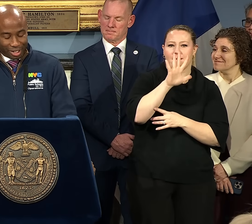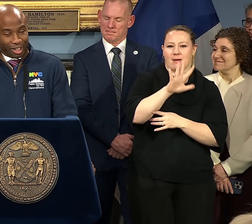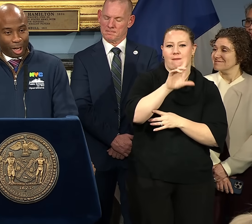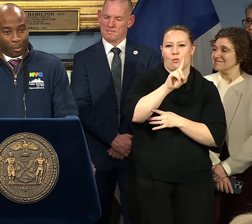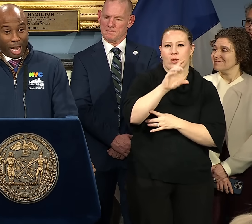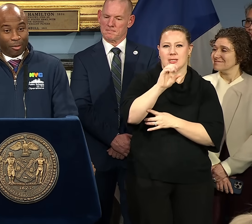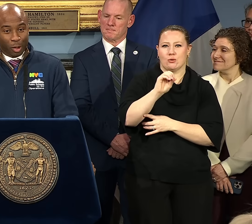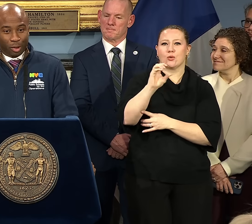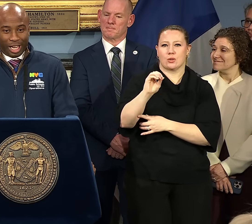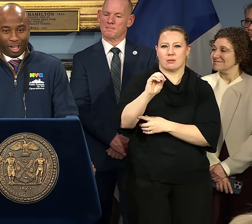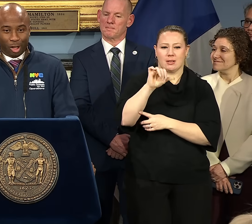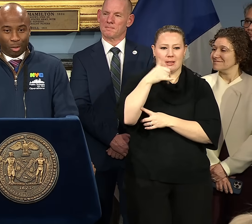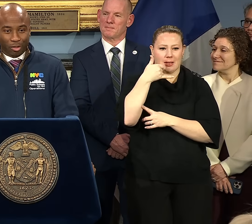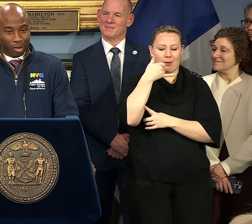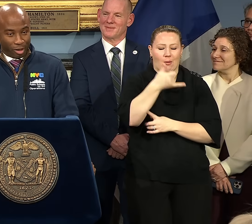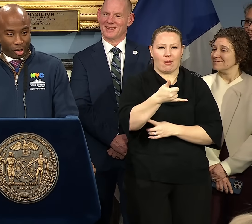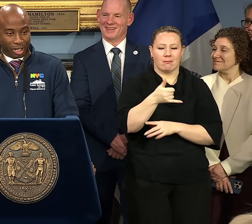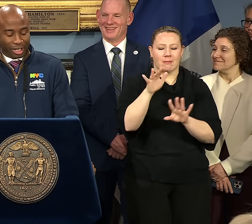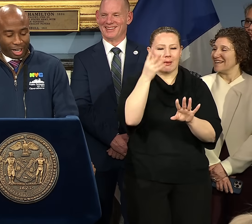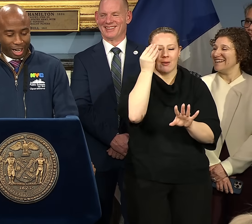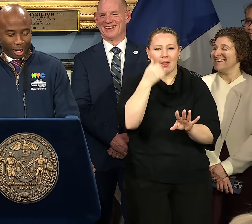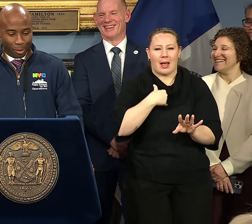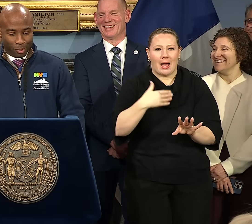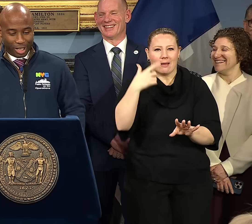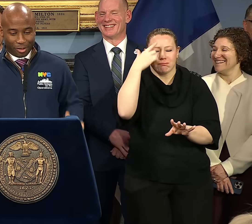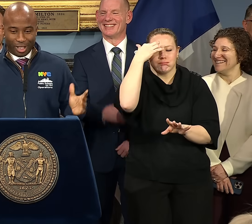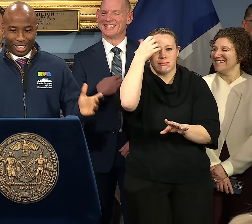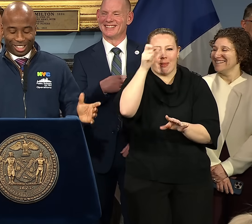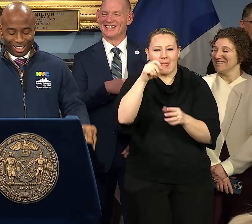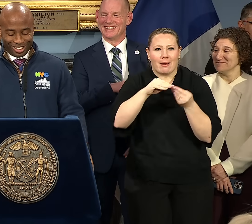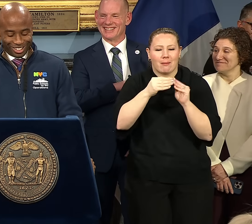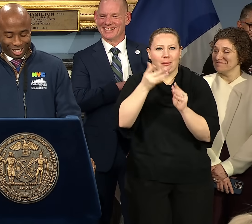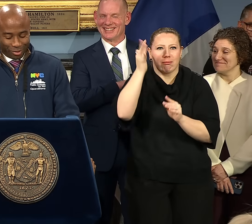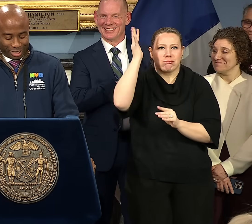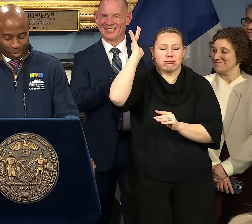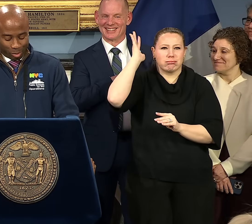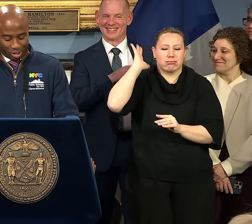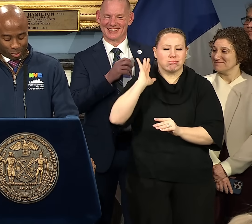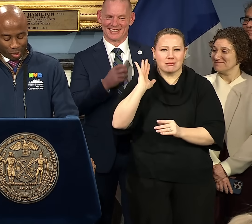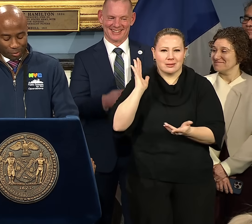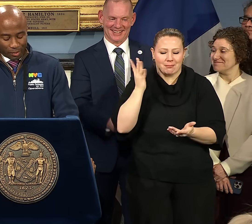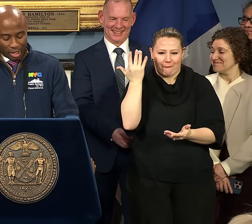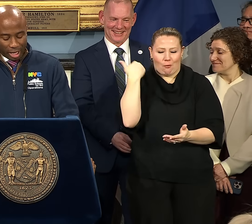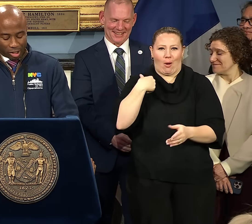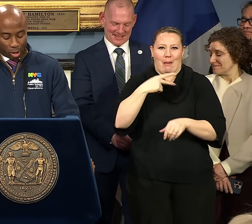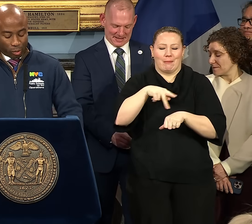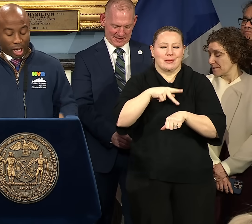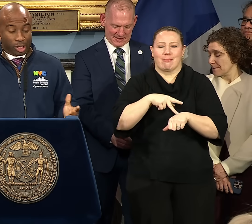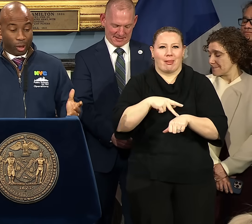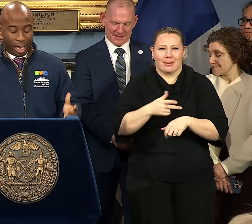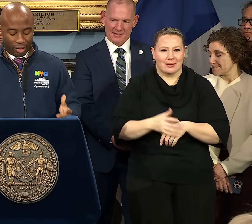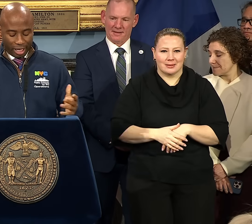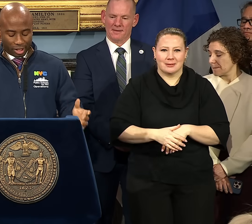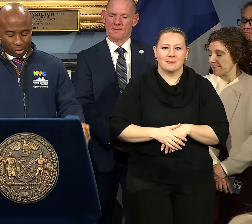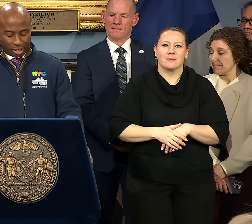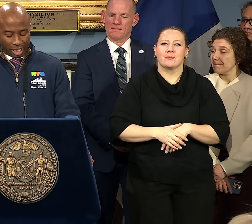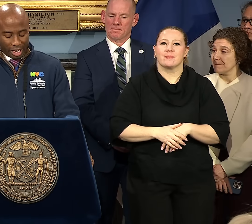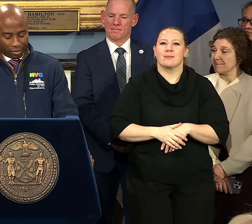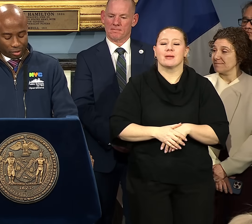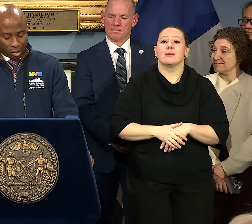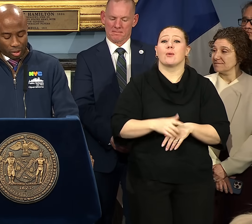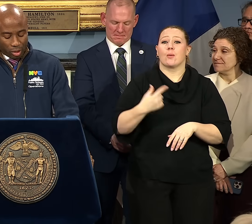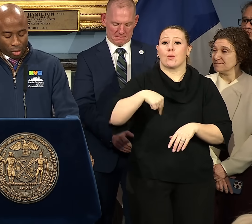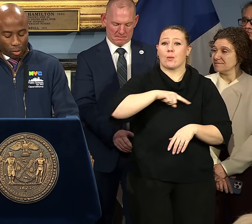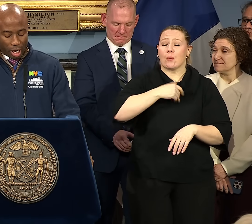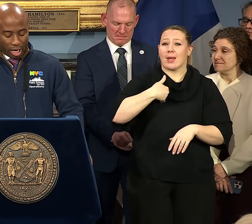718-935-5100. I've known that number forever, even as a principal. And so we also have 8,000